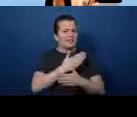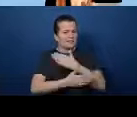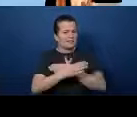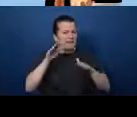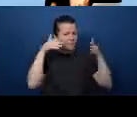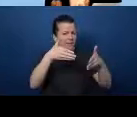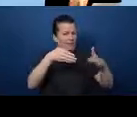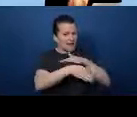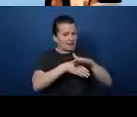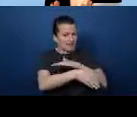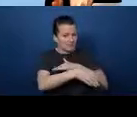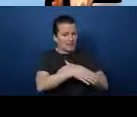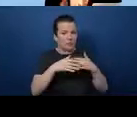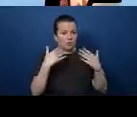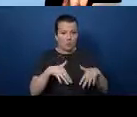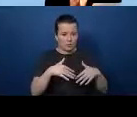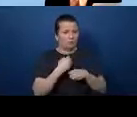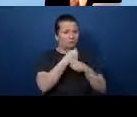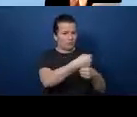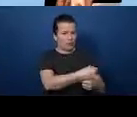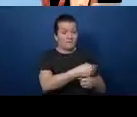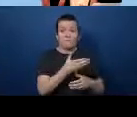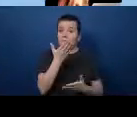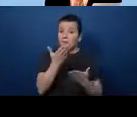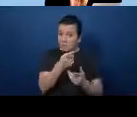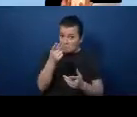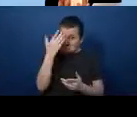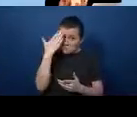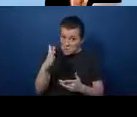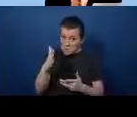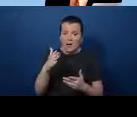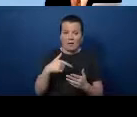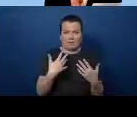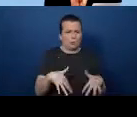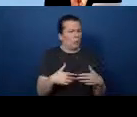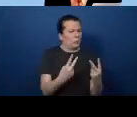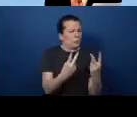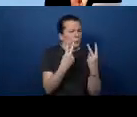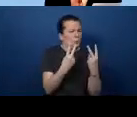For those of you who don't know her yet, I'm going to introduce